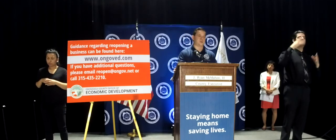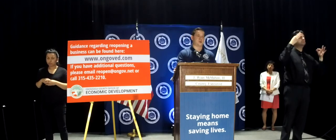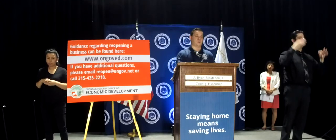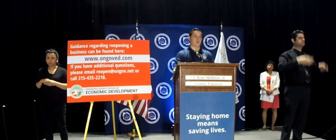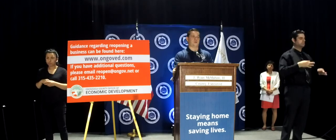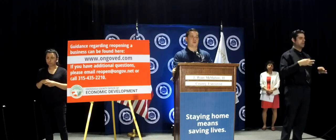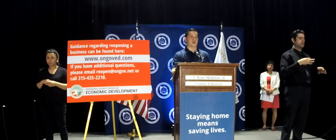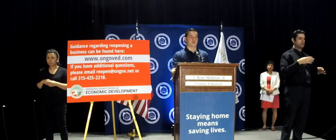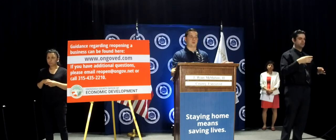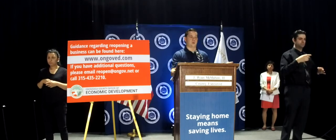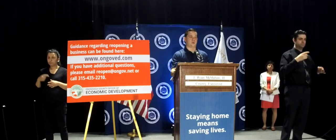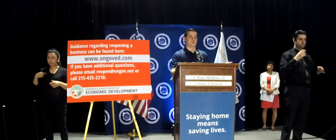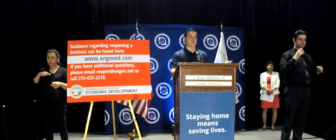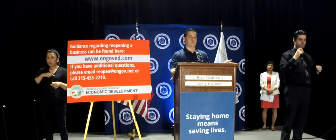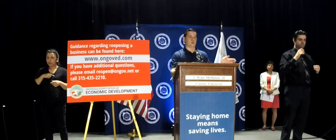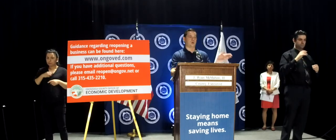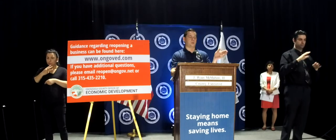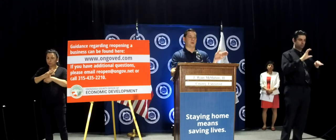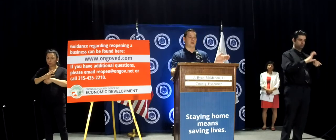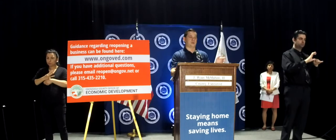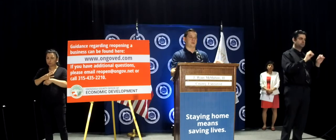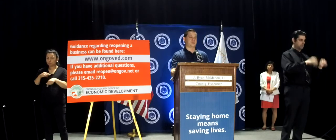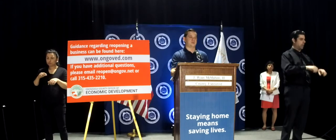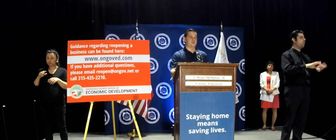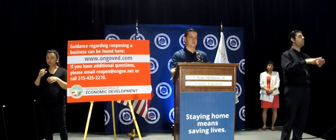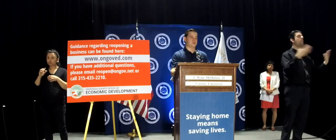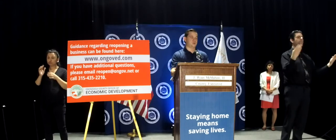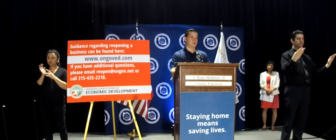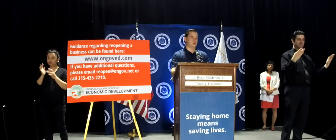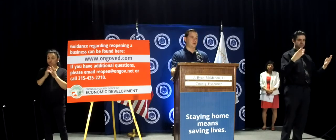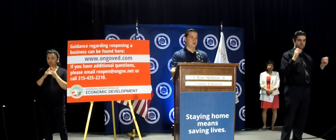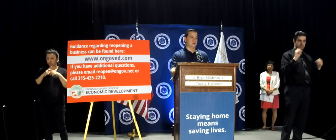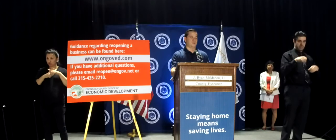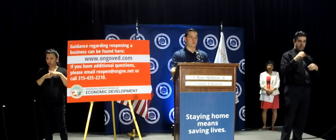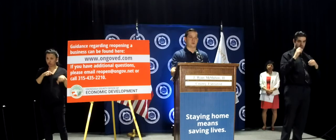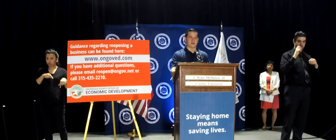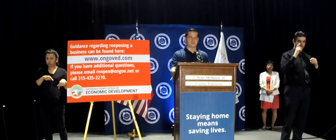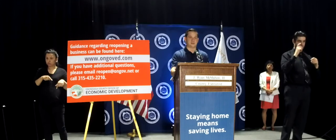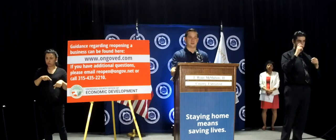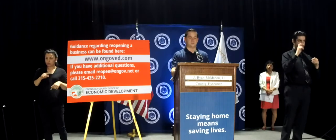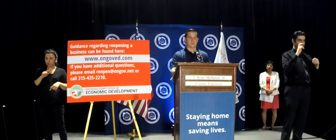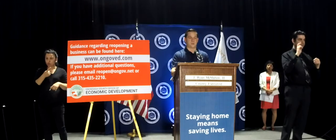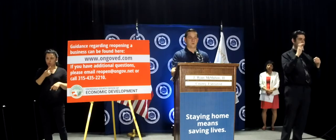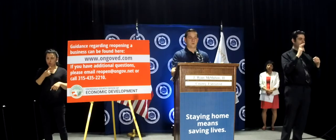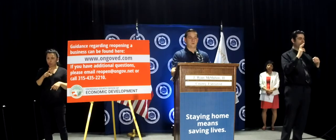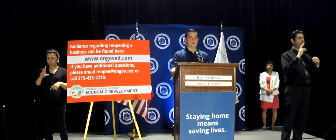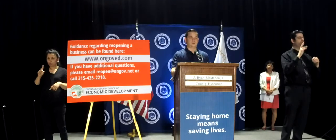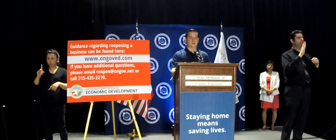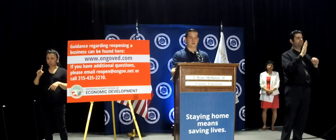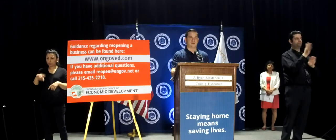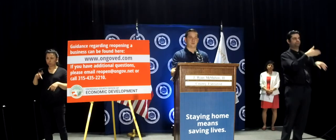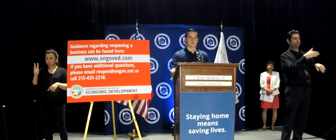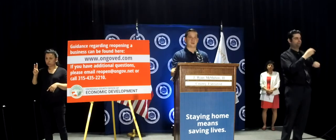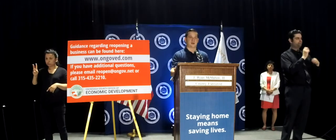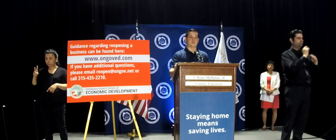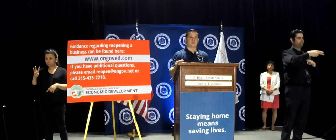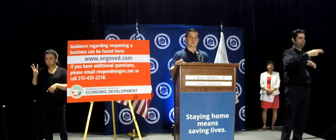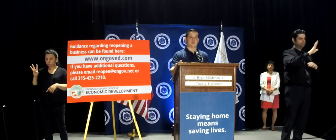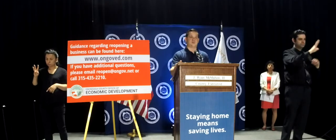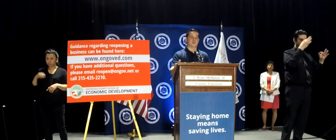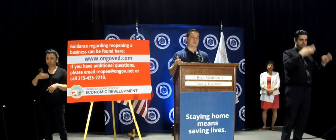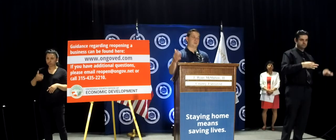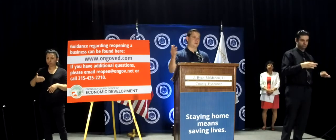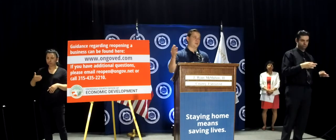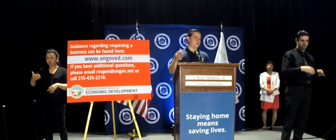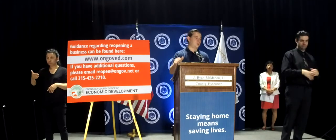churches similar to what we've talked about with reopening everything. Is phase 2, give more density, 25%, phase